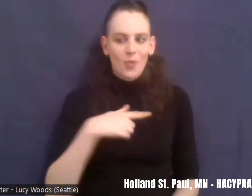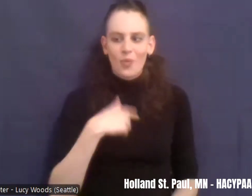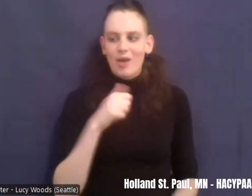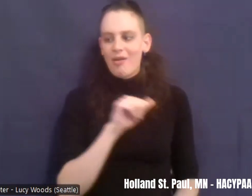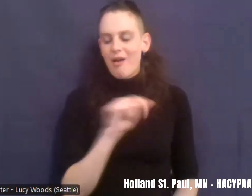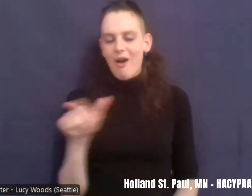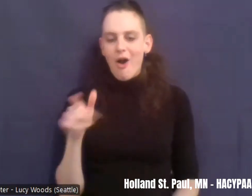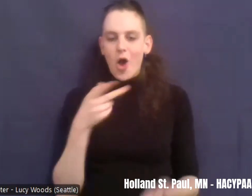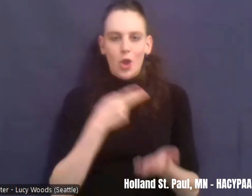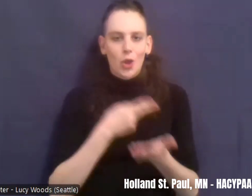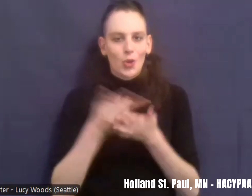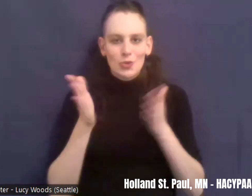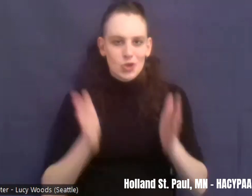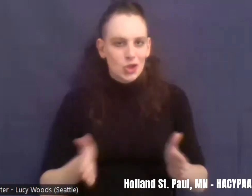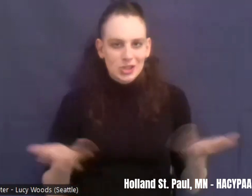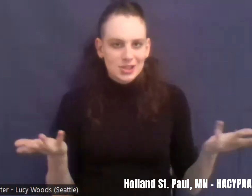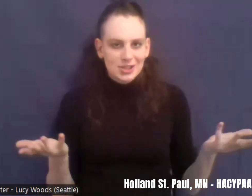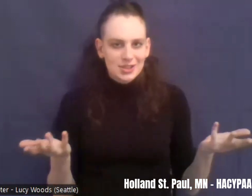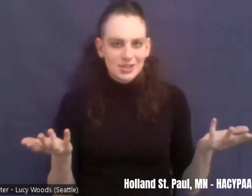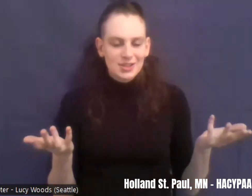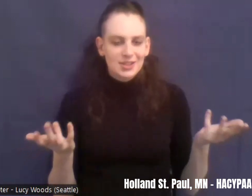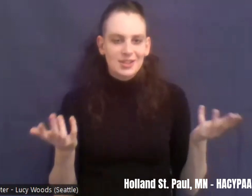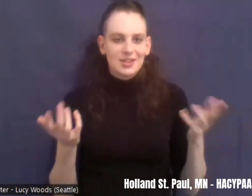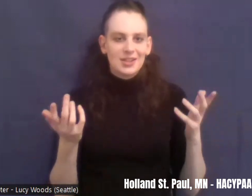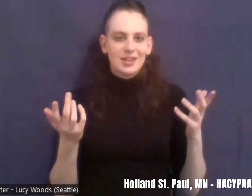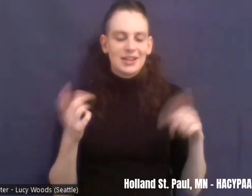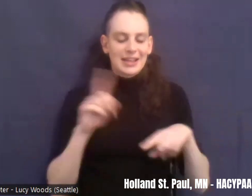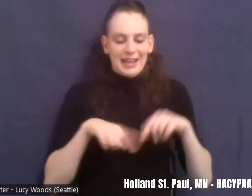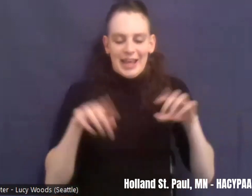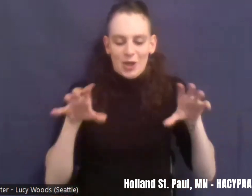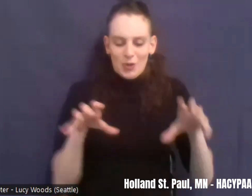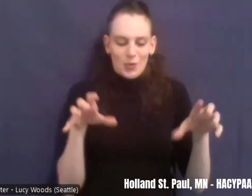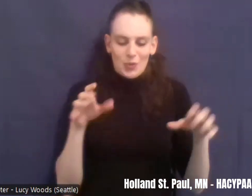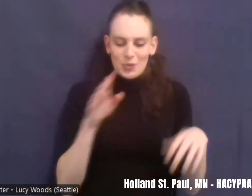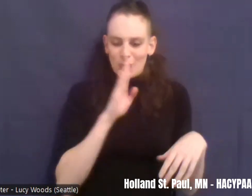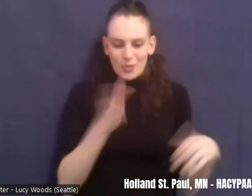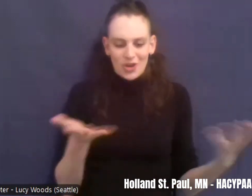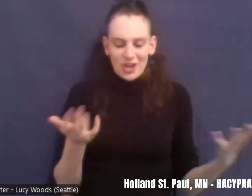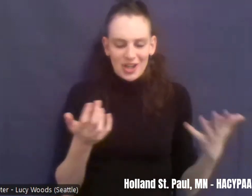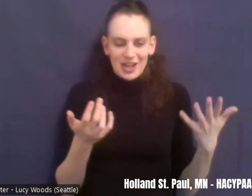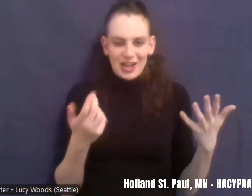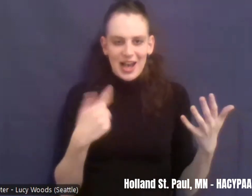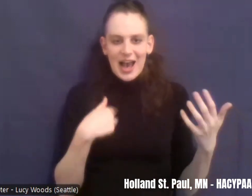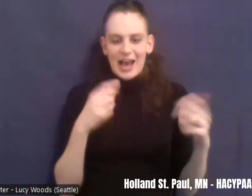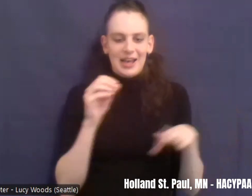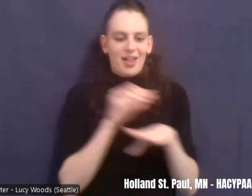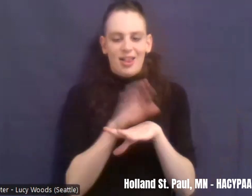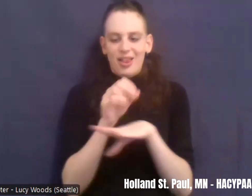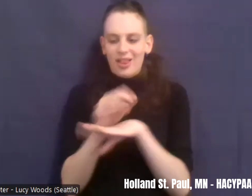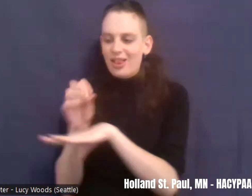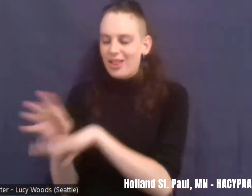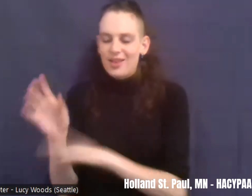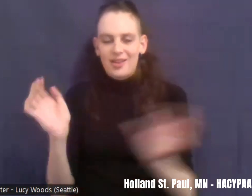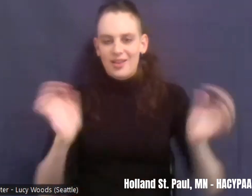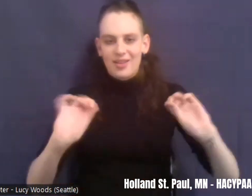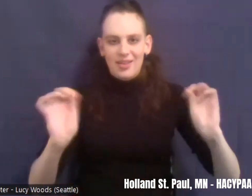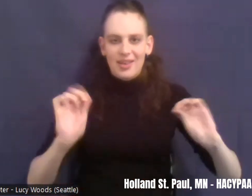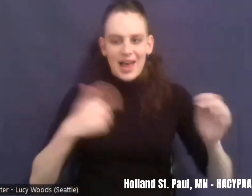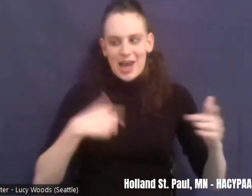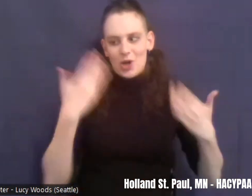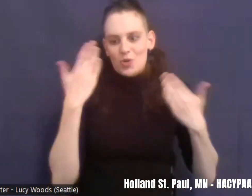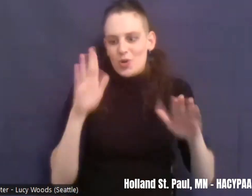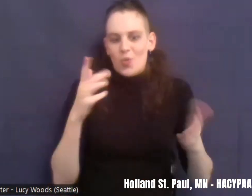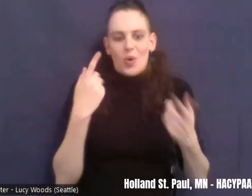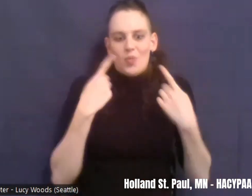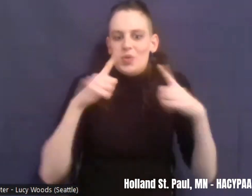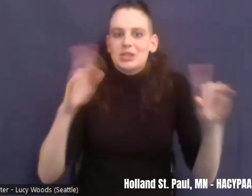can't do this sober thing. So like, I'm not giving anyone advice. Like I like clearly don't know what works outside of here. So like I